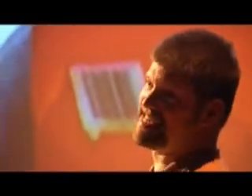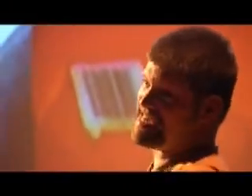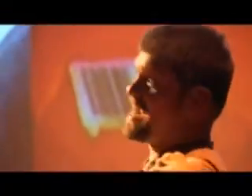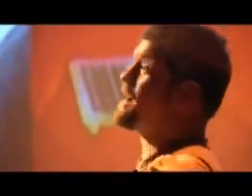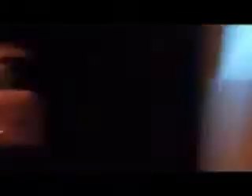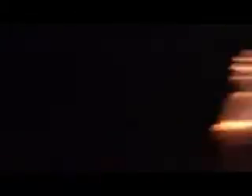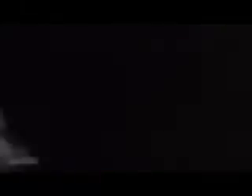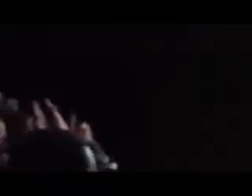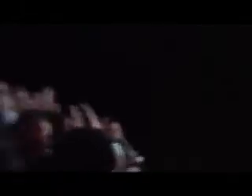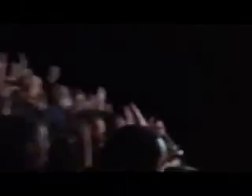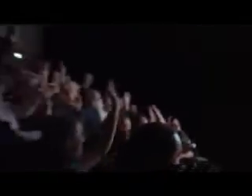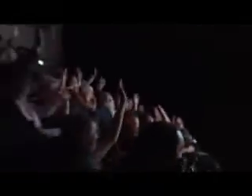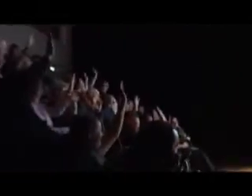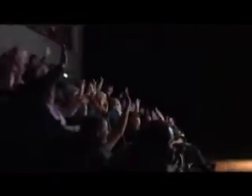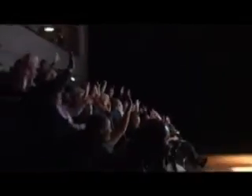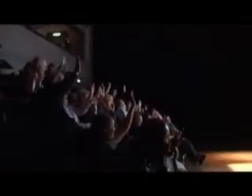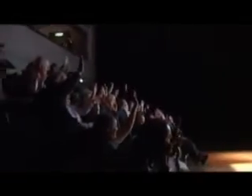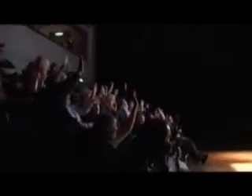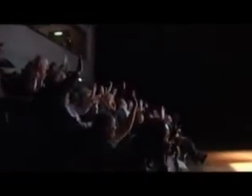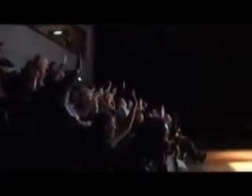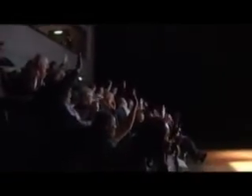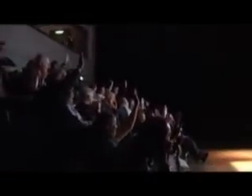the streets to kill puppies?